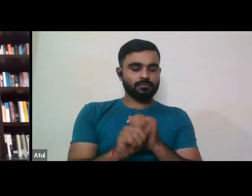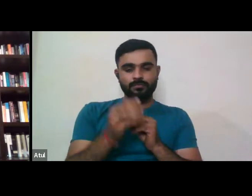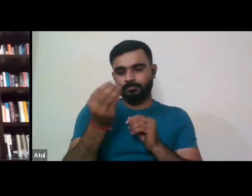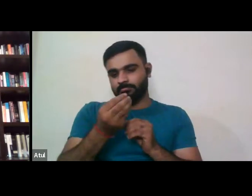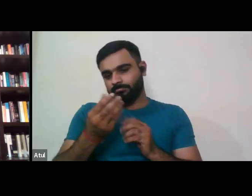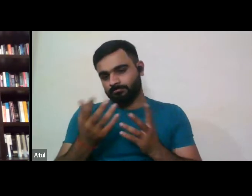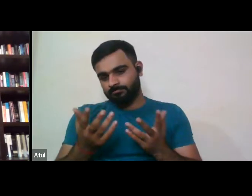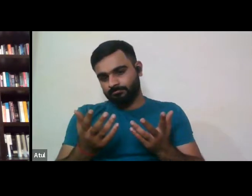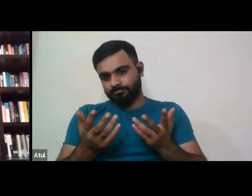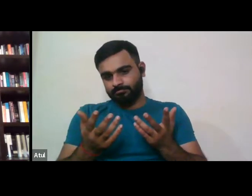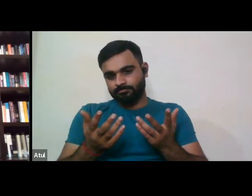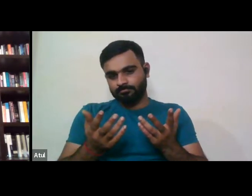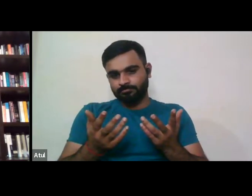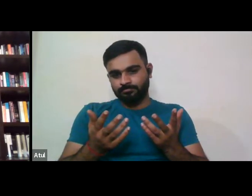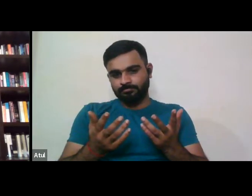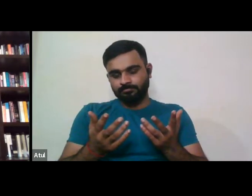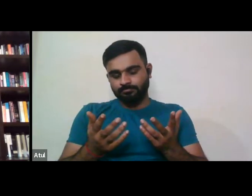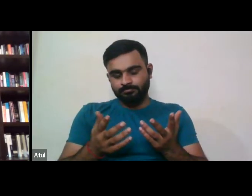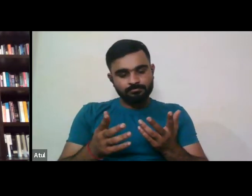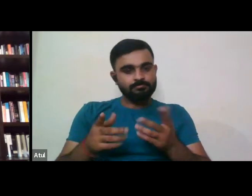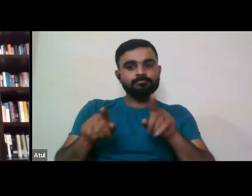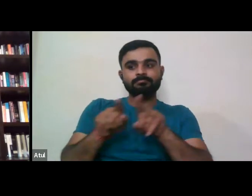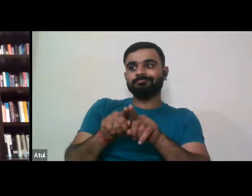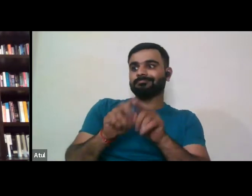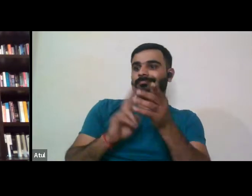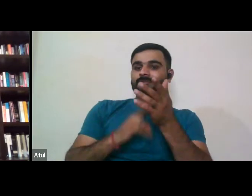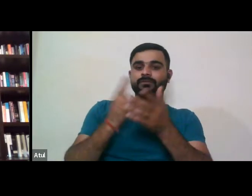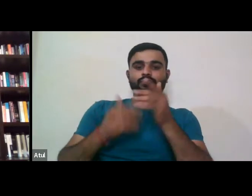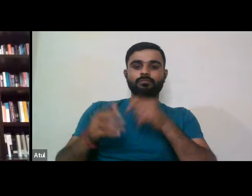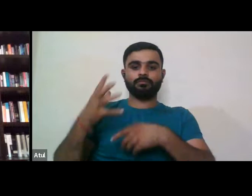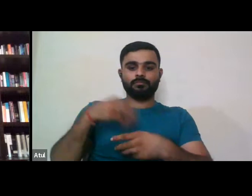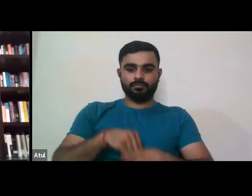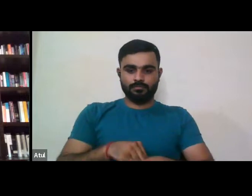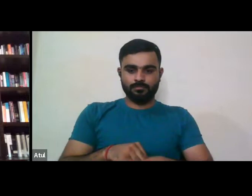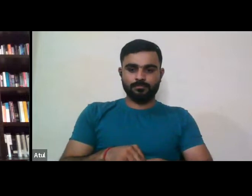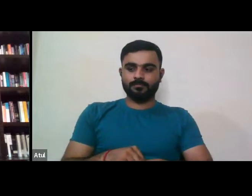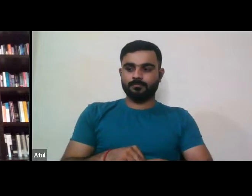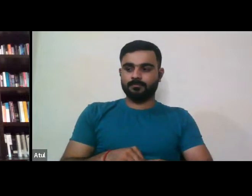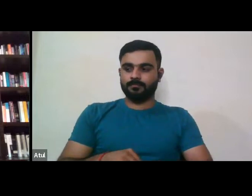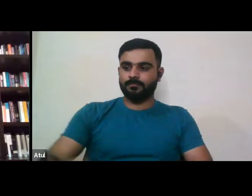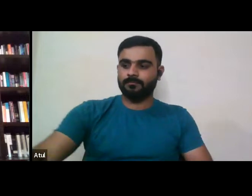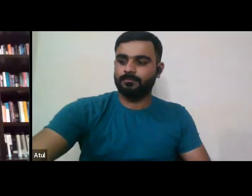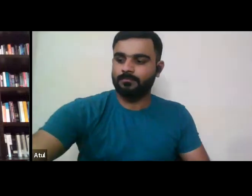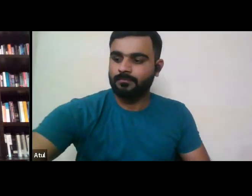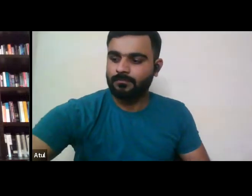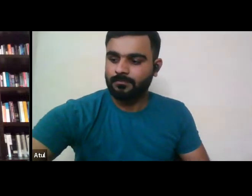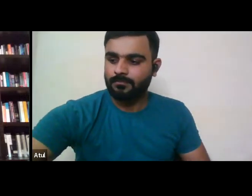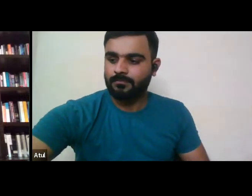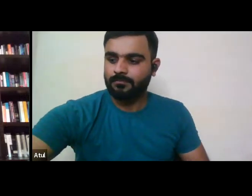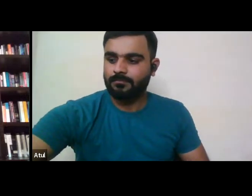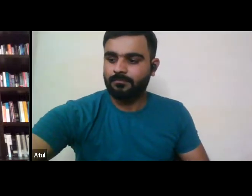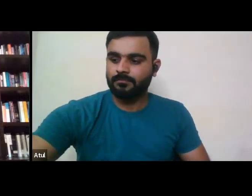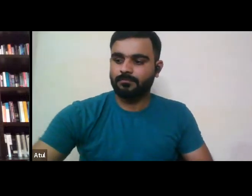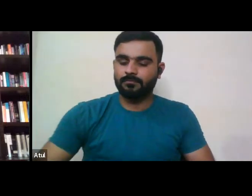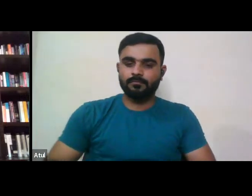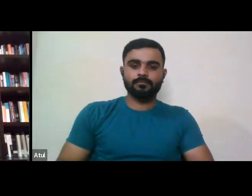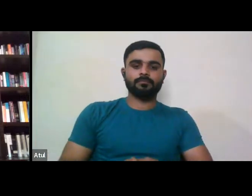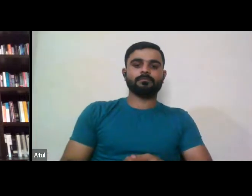some rationality with respect to who is coming and sitting there as part of those 5, 7, and 9